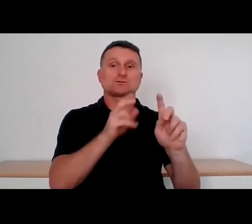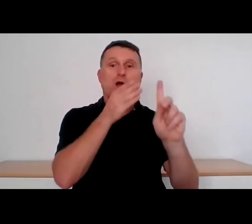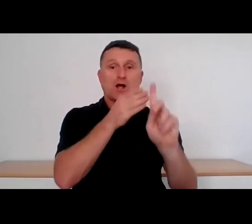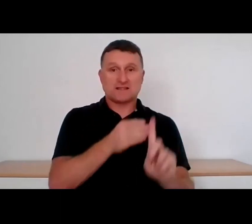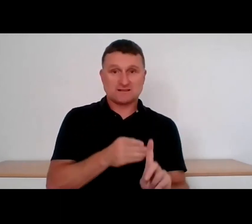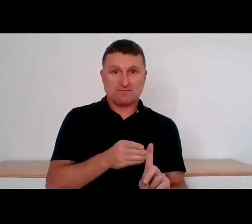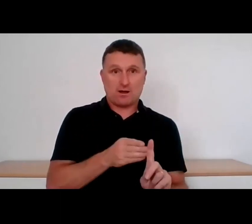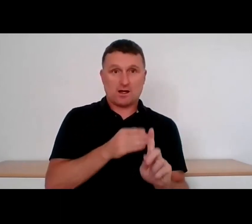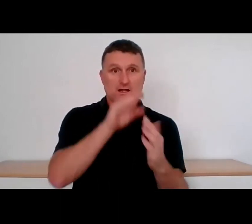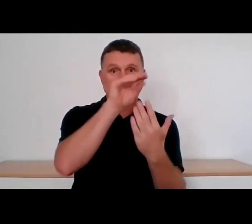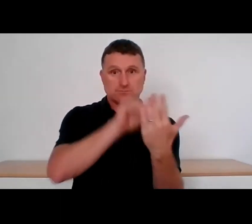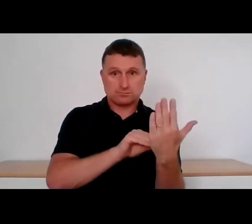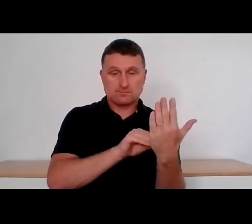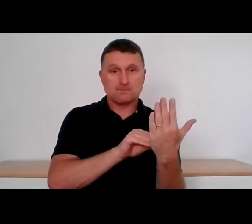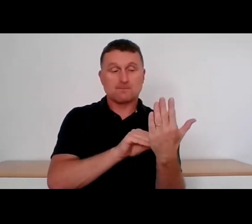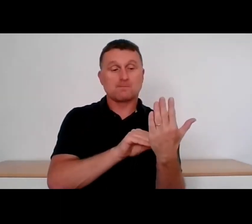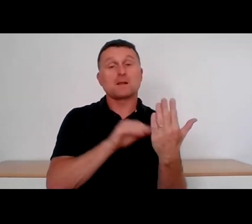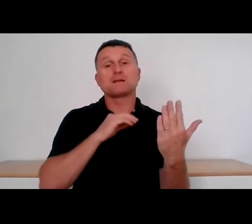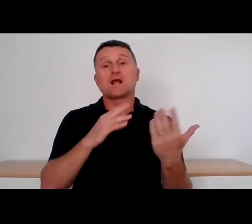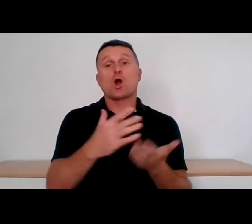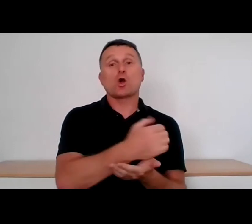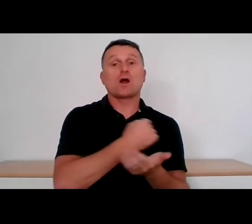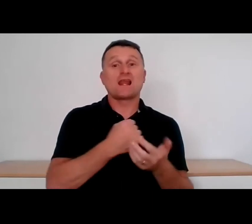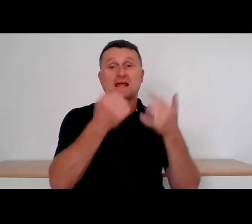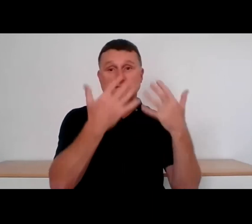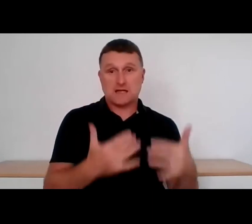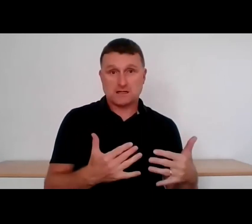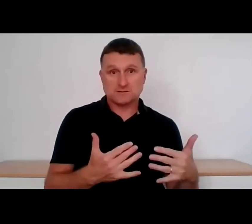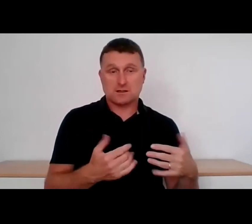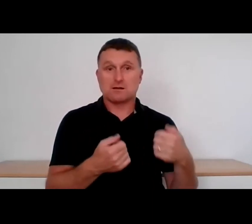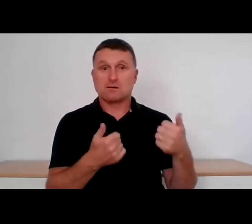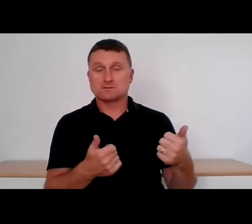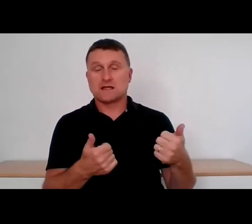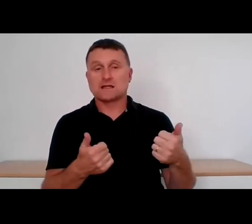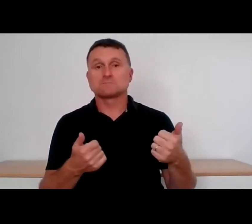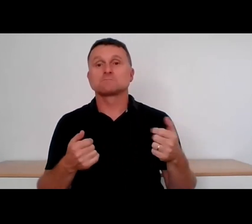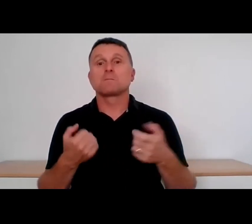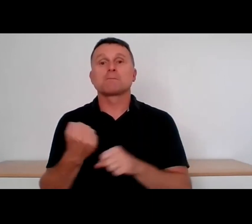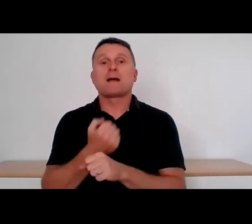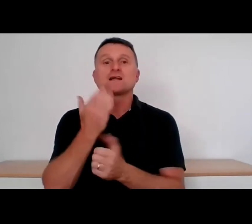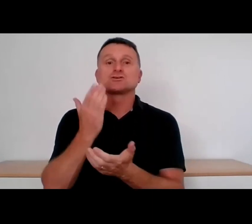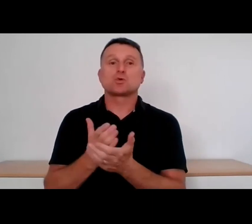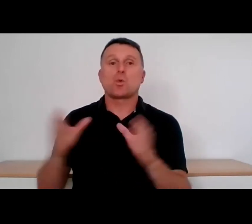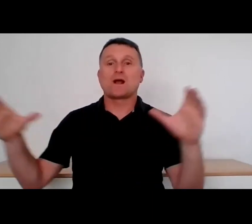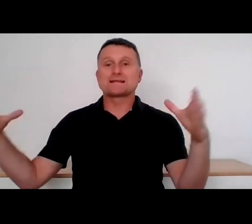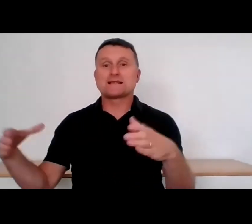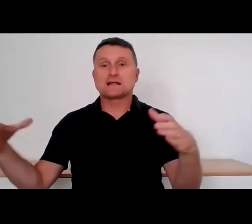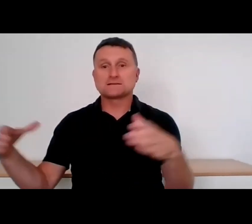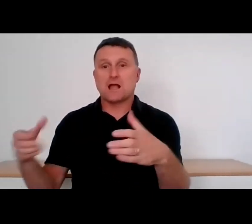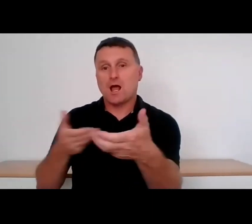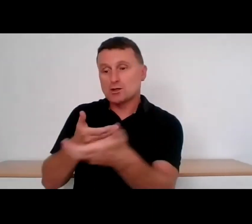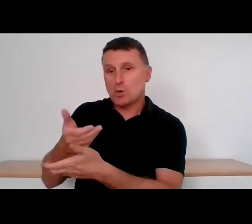might be to collect data and develop and implement a sector consultation strategy.